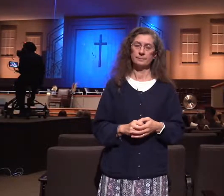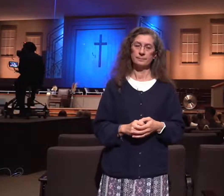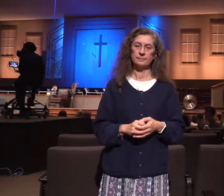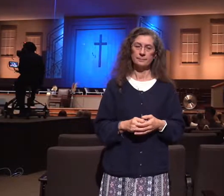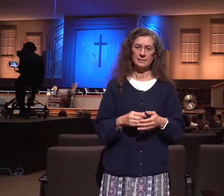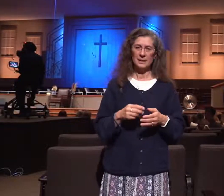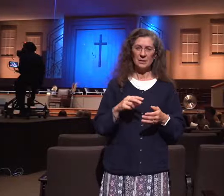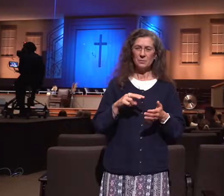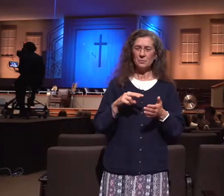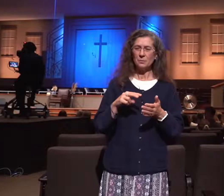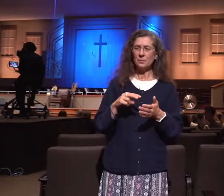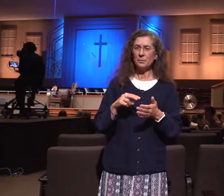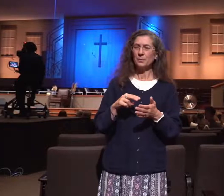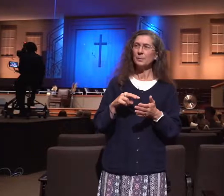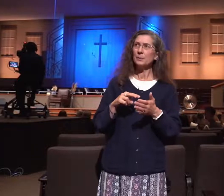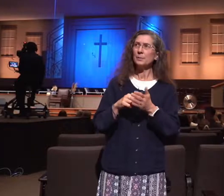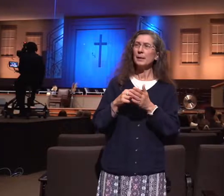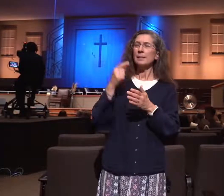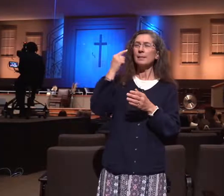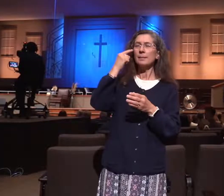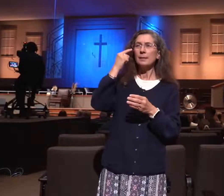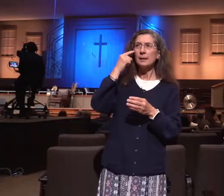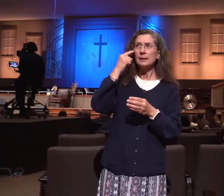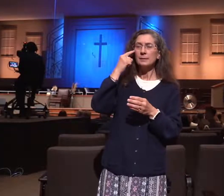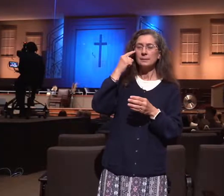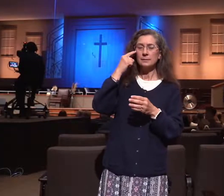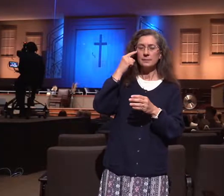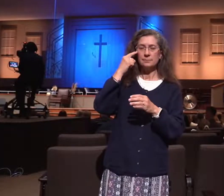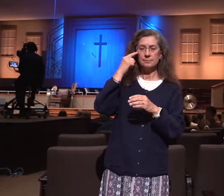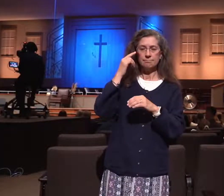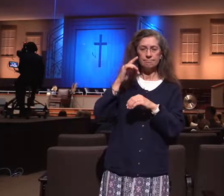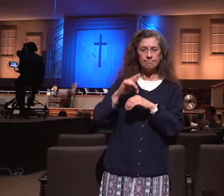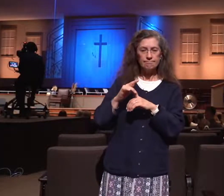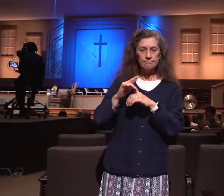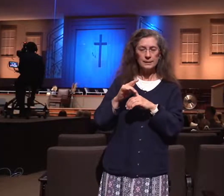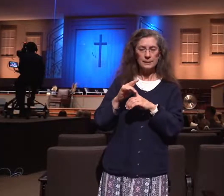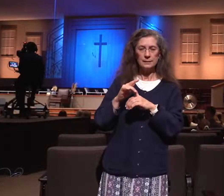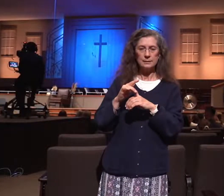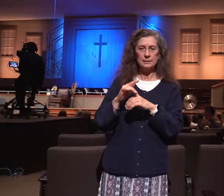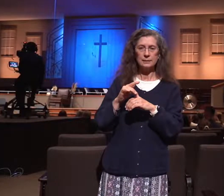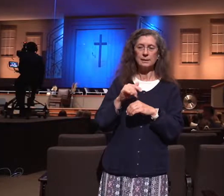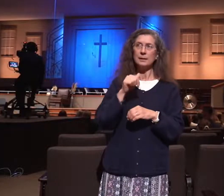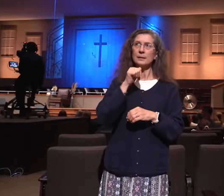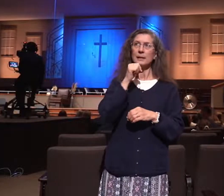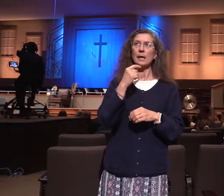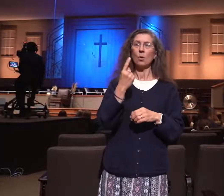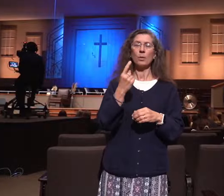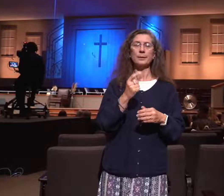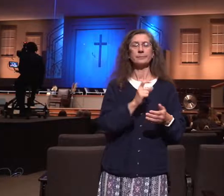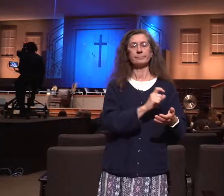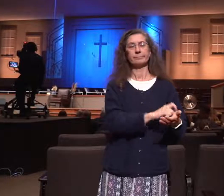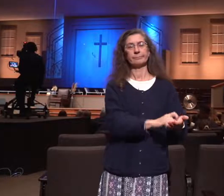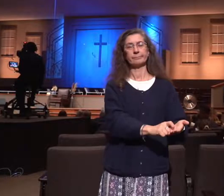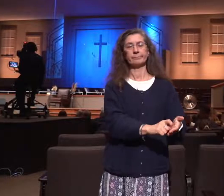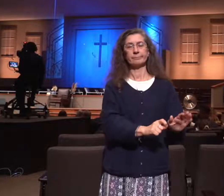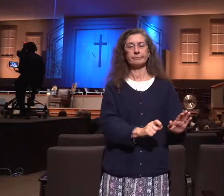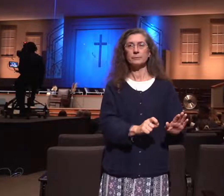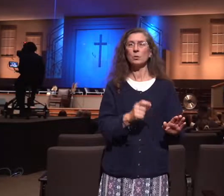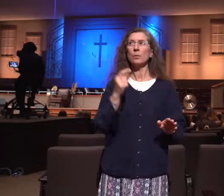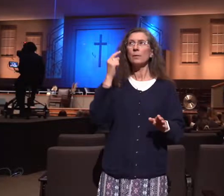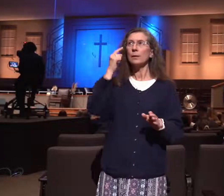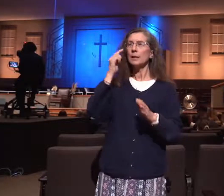mean? That means he thinks about it. Hey, this didn't slip up on you. You've known it was coming.